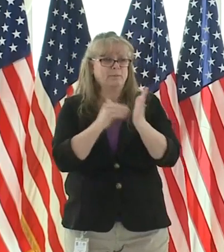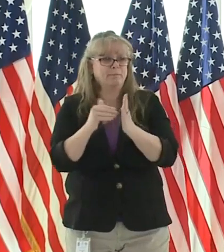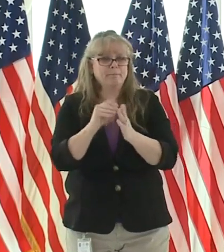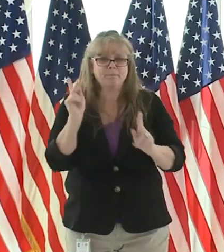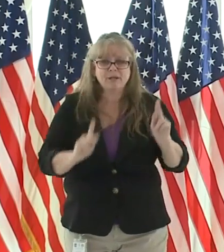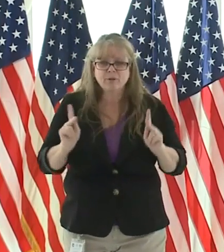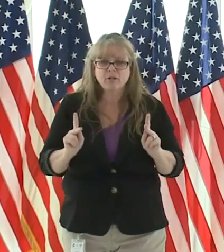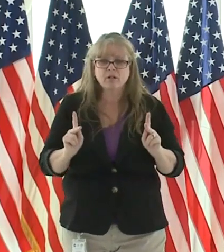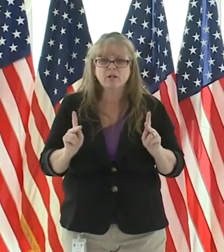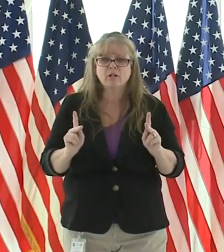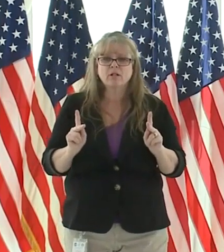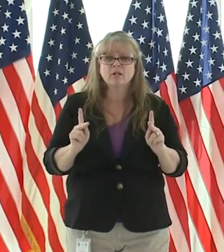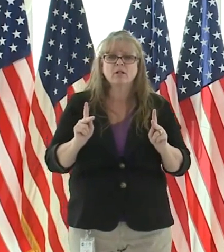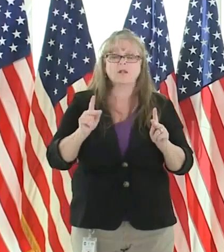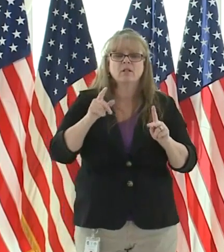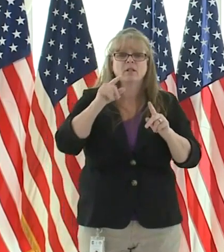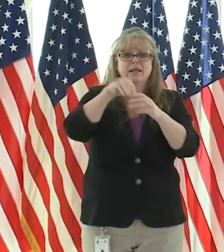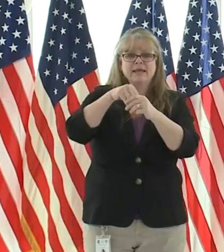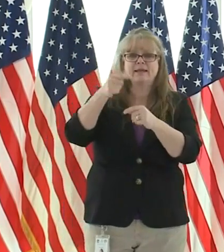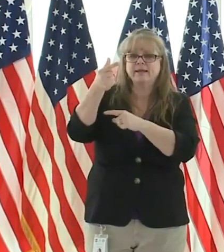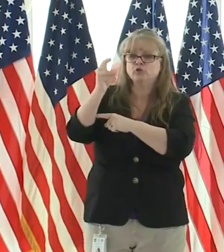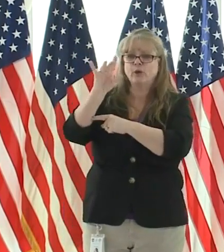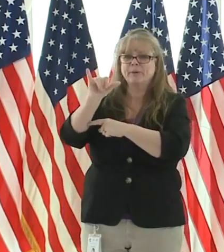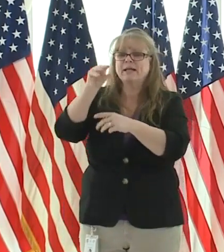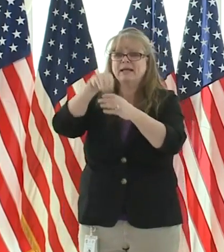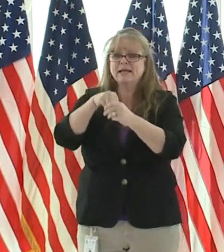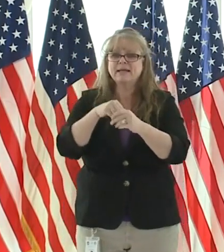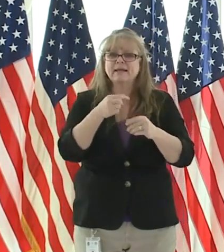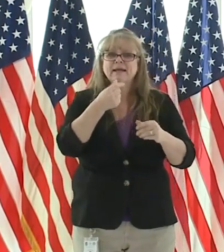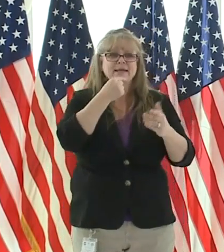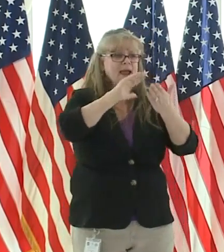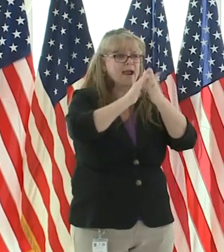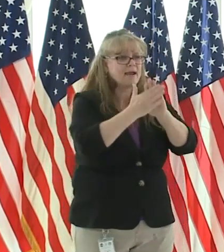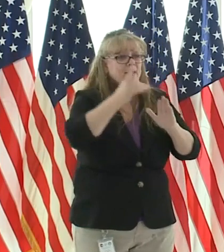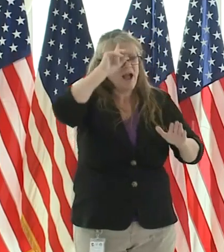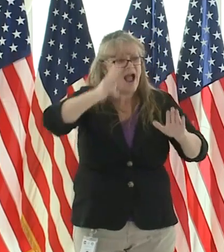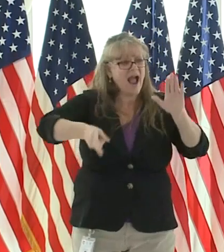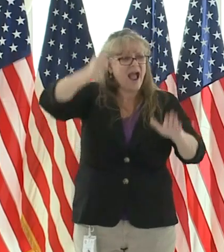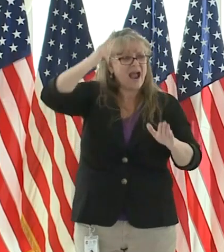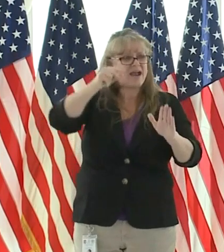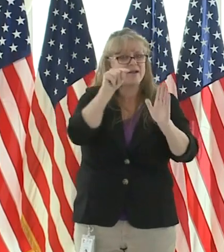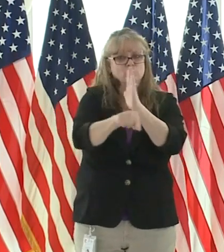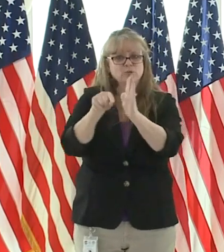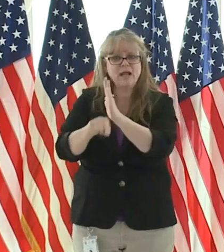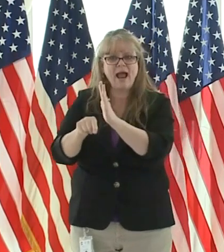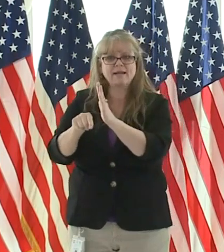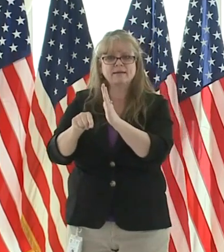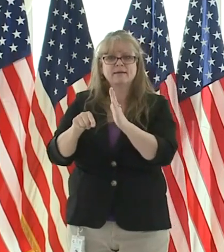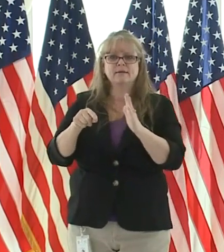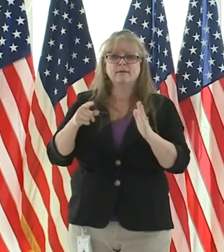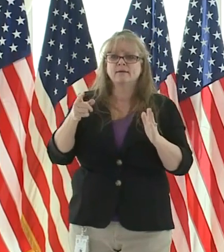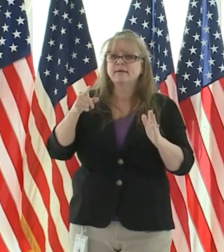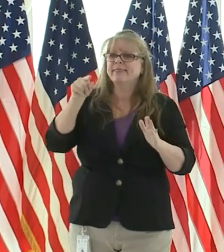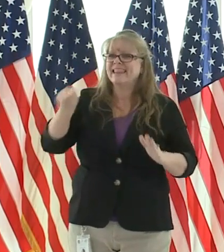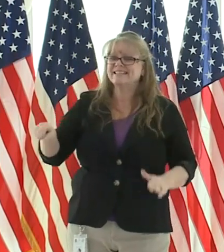others. That being said, we know that these steps are difficult, and it's not a contest to see what you can get away